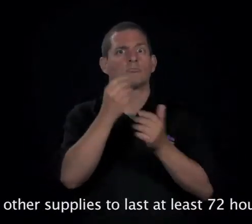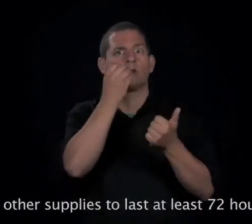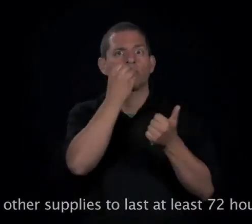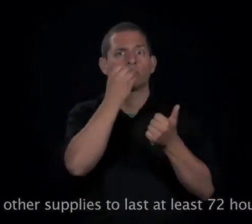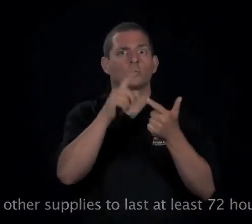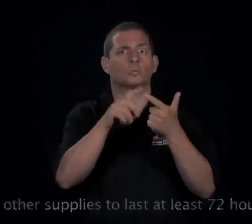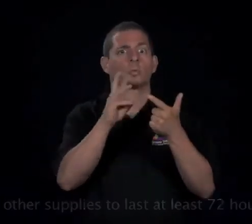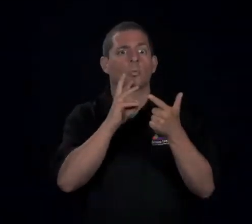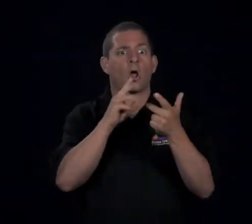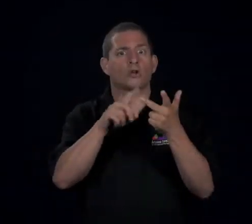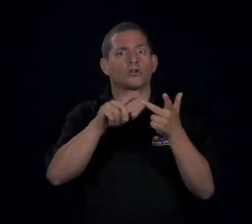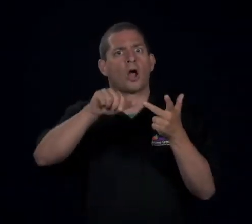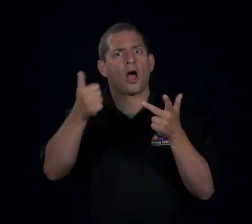hours.